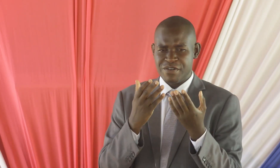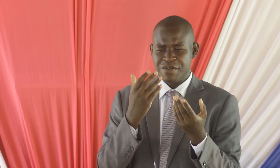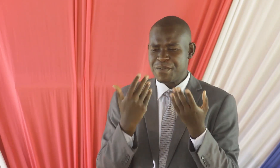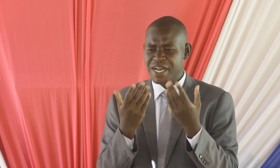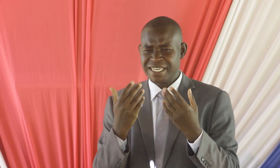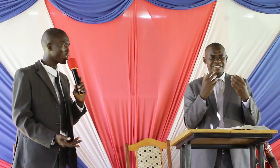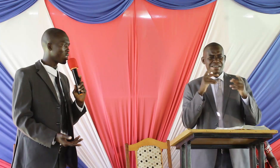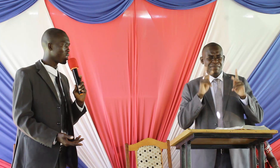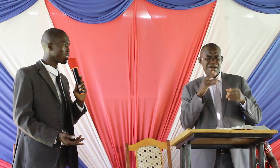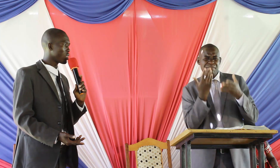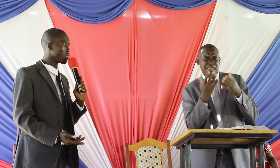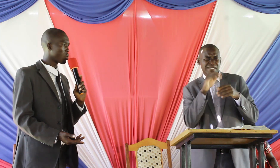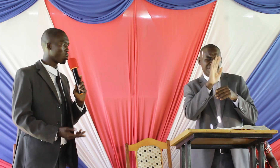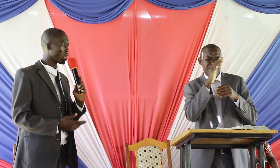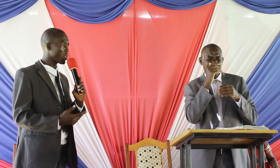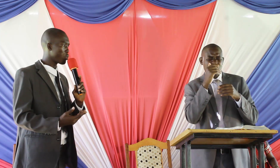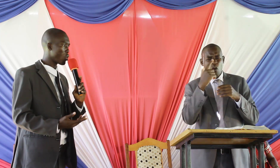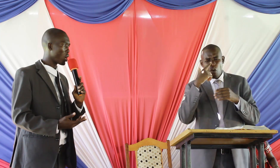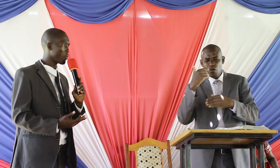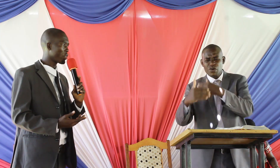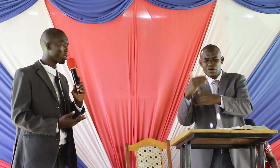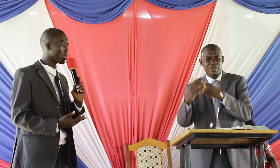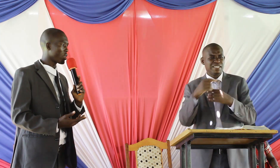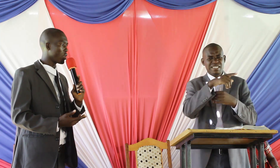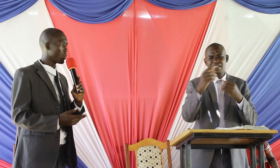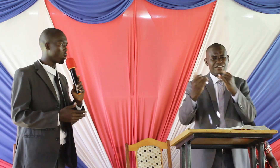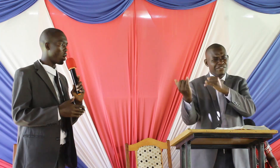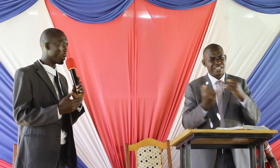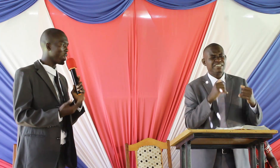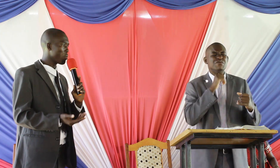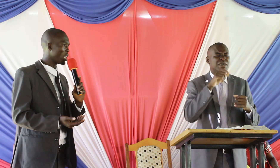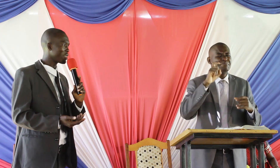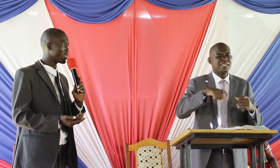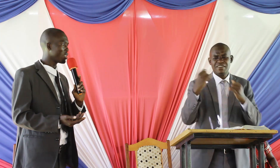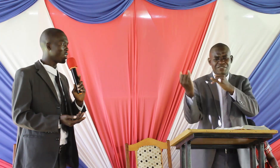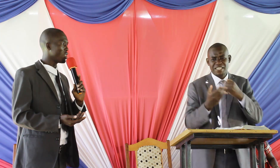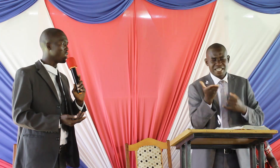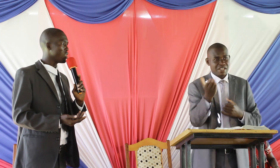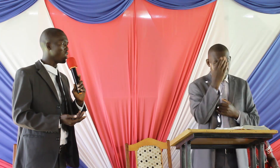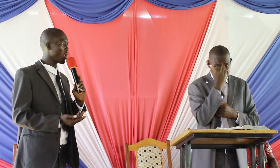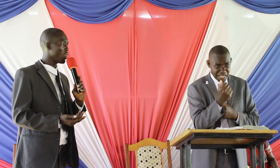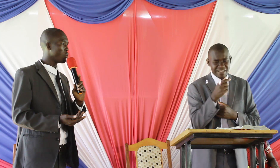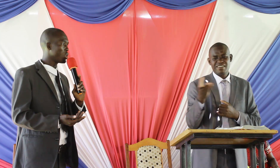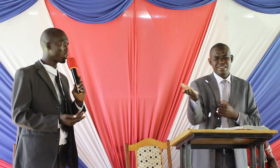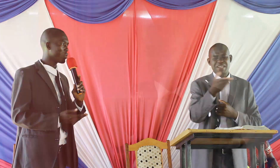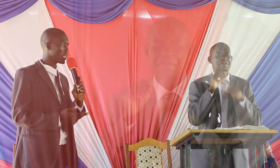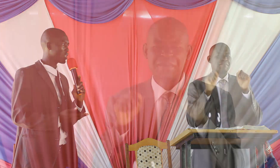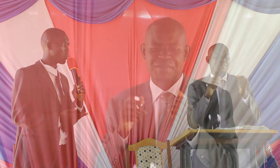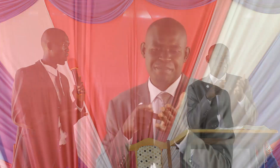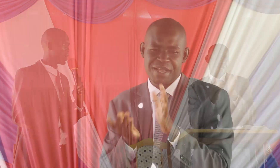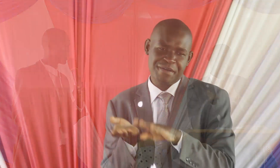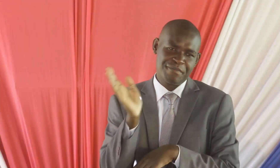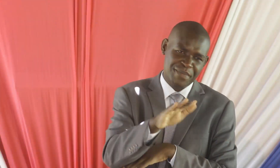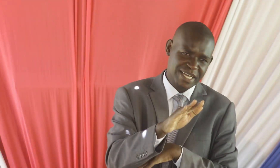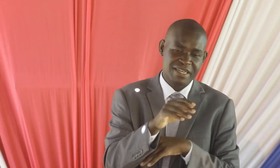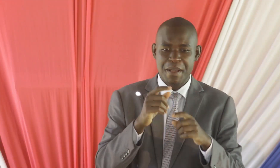if we look at only our friends, not looking at the poor, our neighbors, we don't invite them.